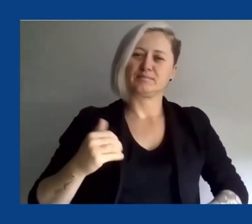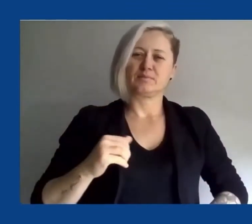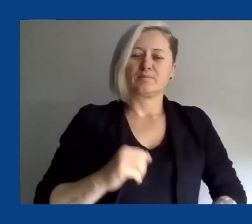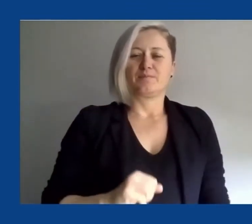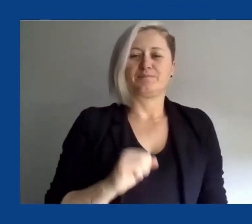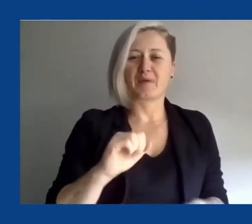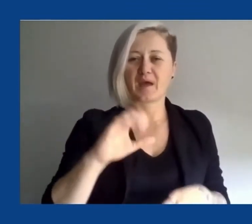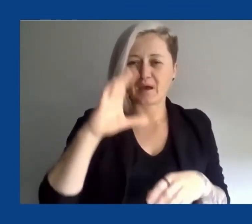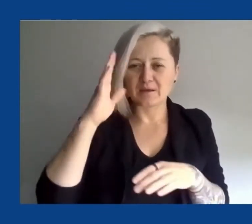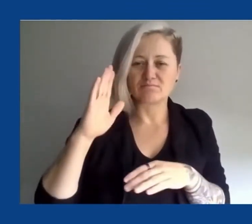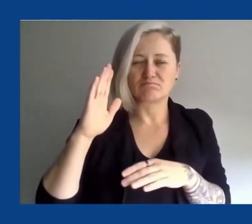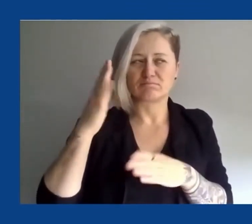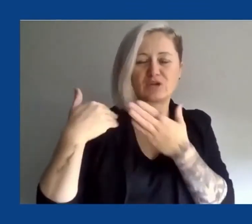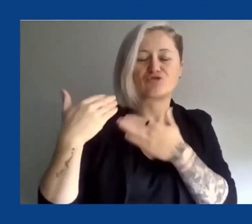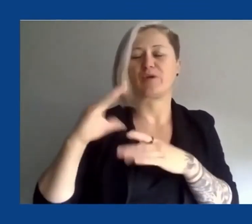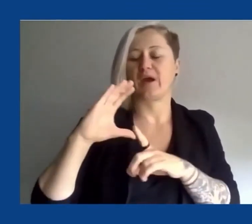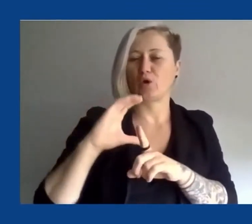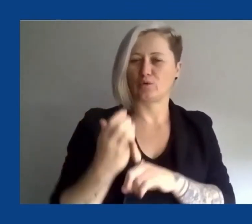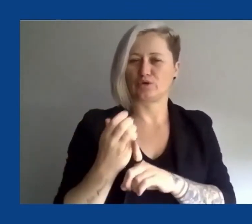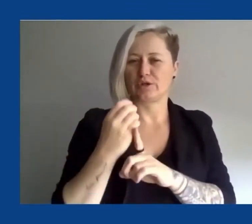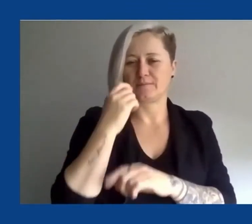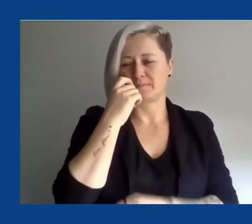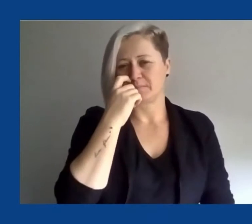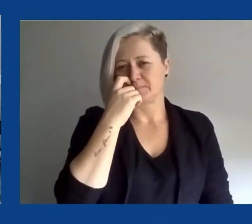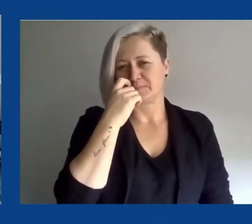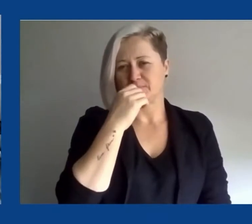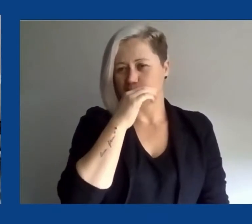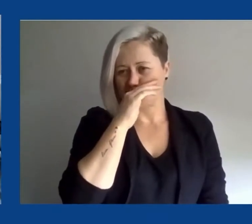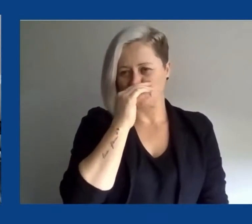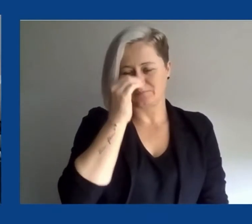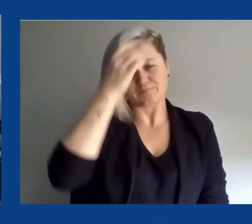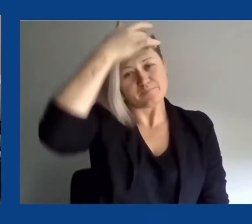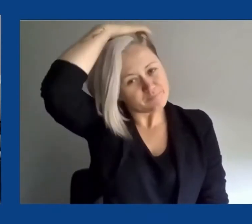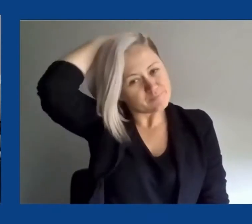and Yaluk-ut Carolyn for this next talk.